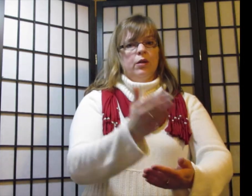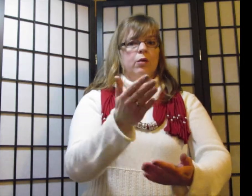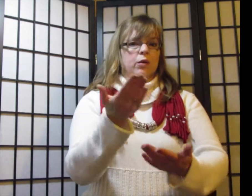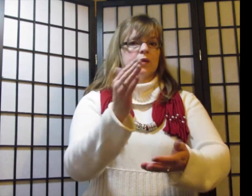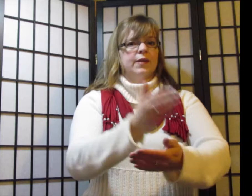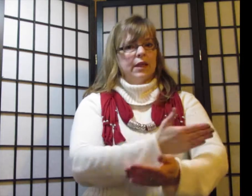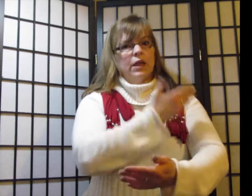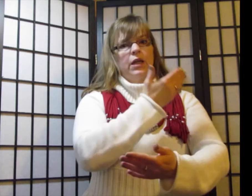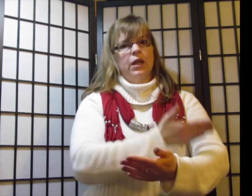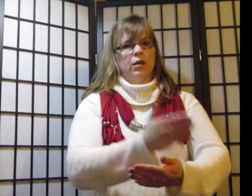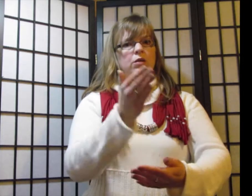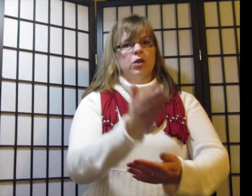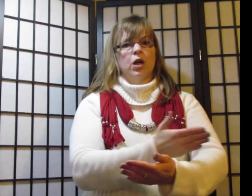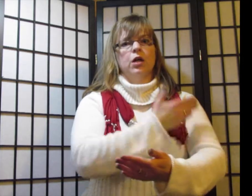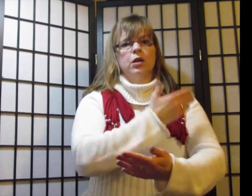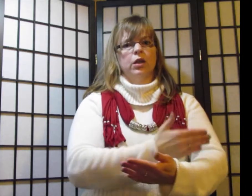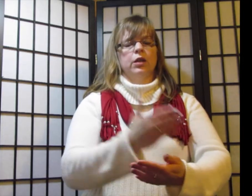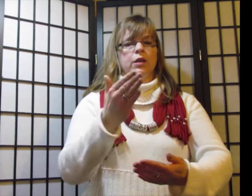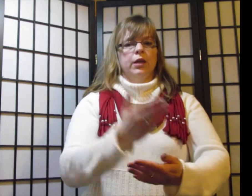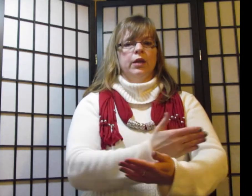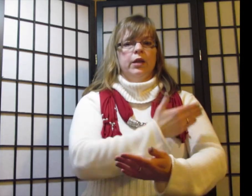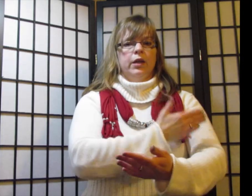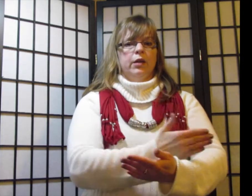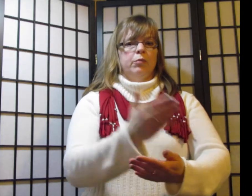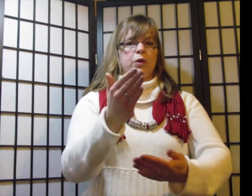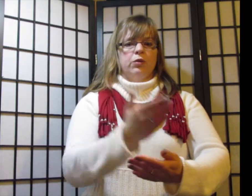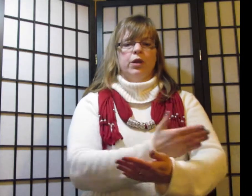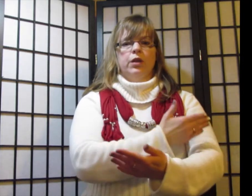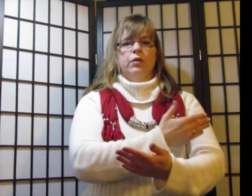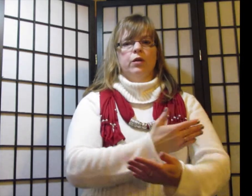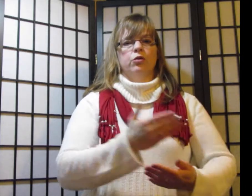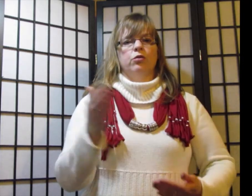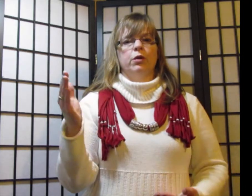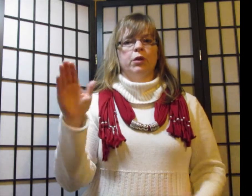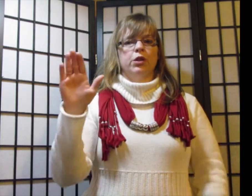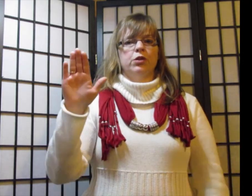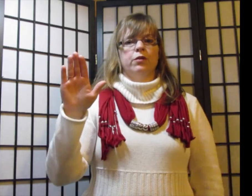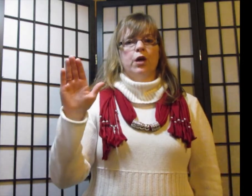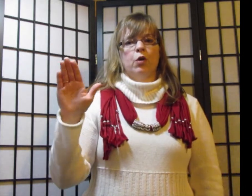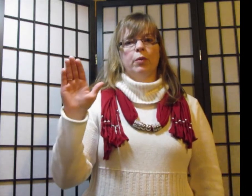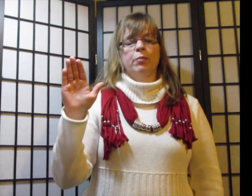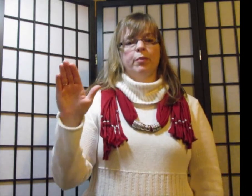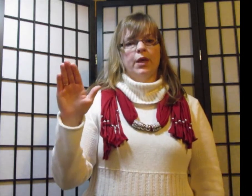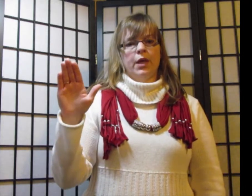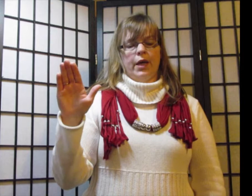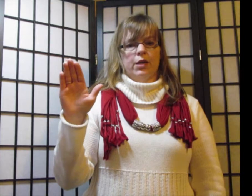or sing, song, music. Those 3 words use the open B hand